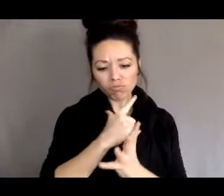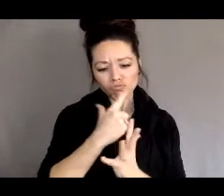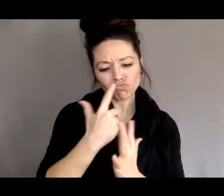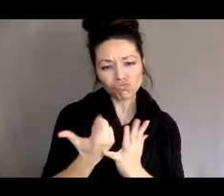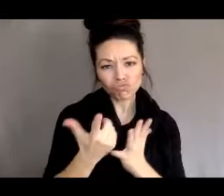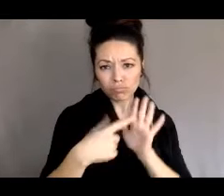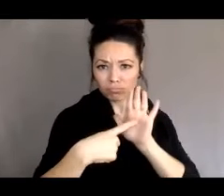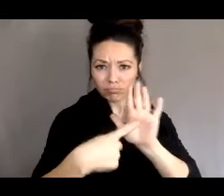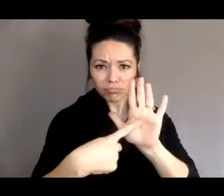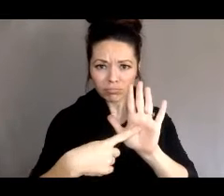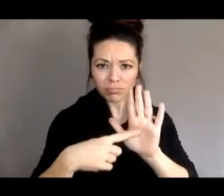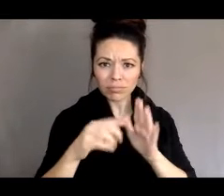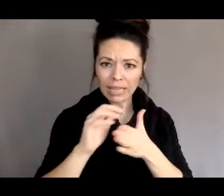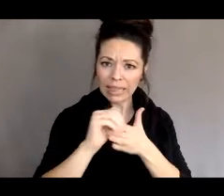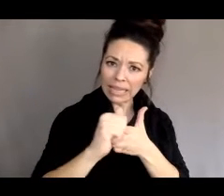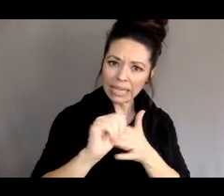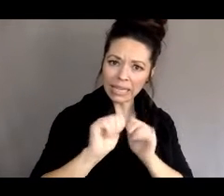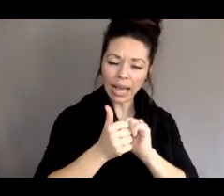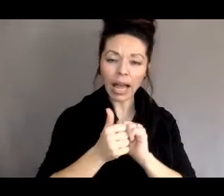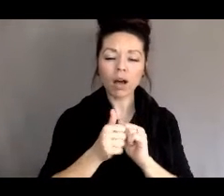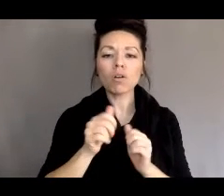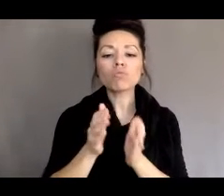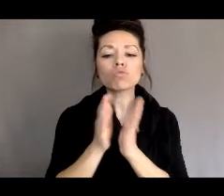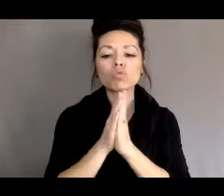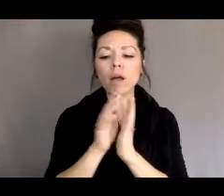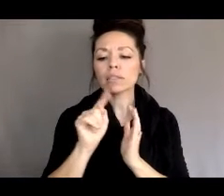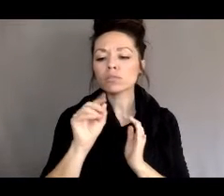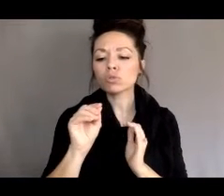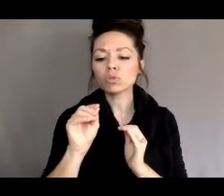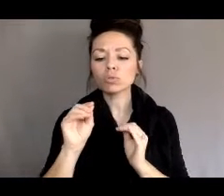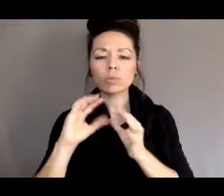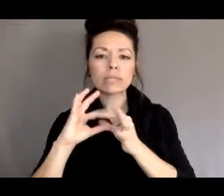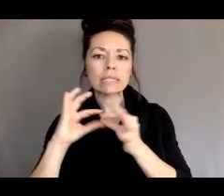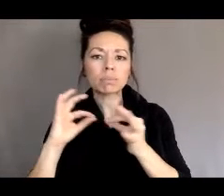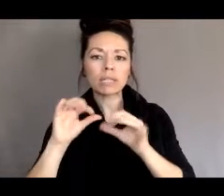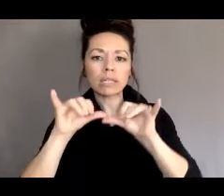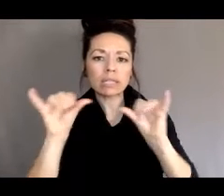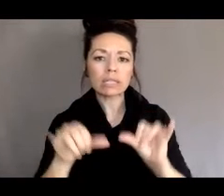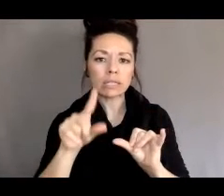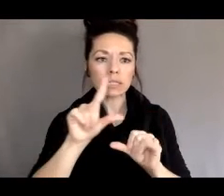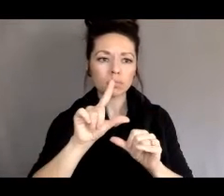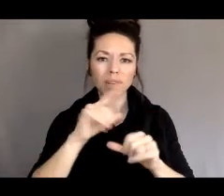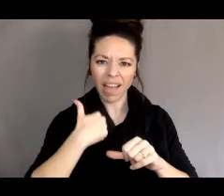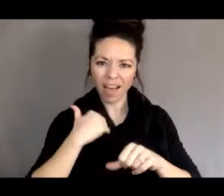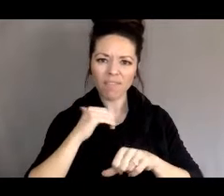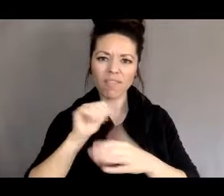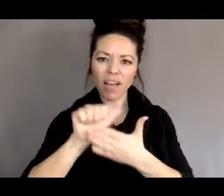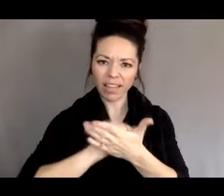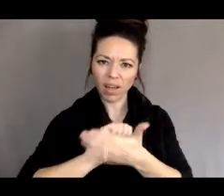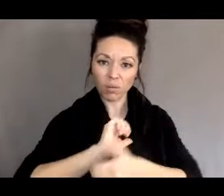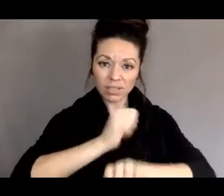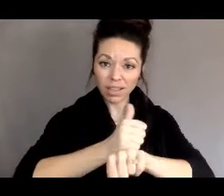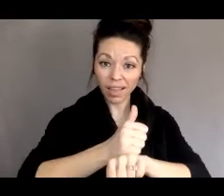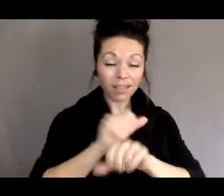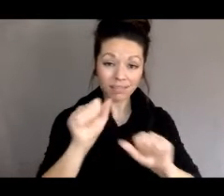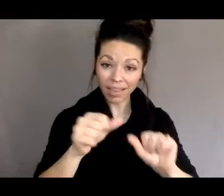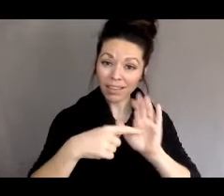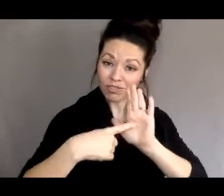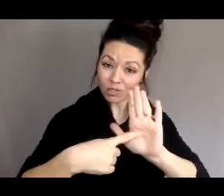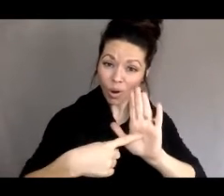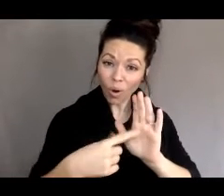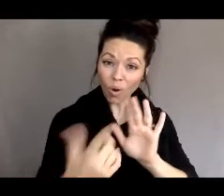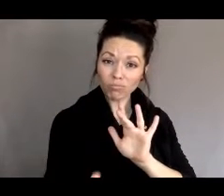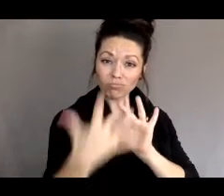request to speak system. We can help you get an account set up down at the Capitol. Just give us a